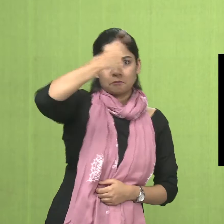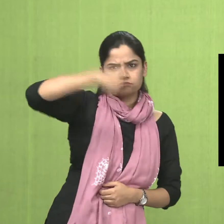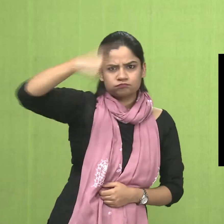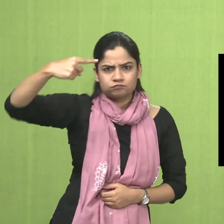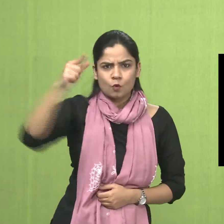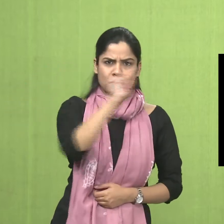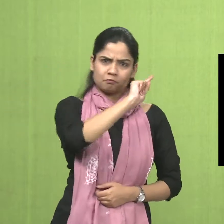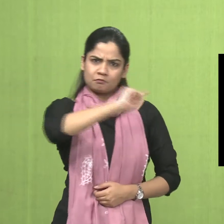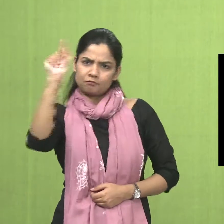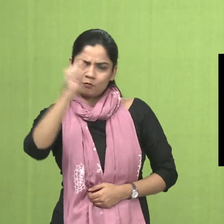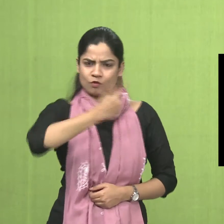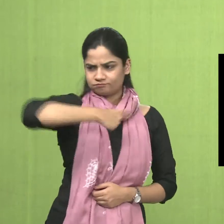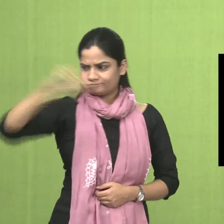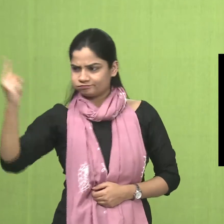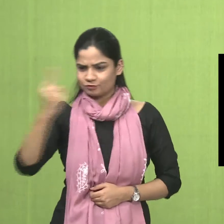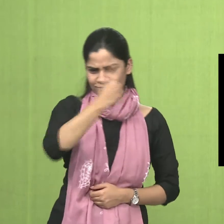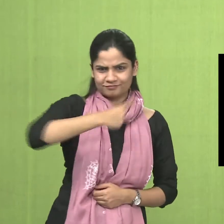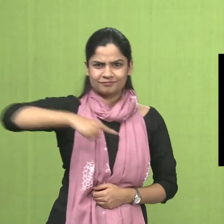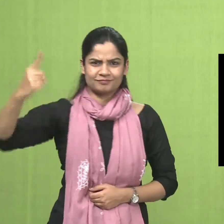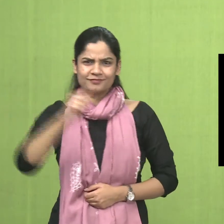phrase, that is called underlining.